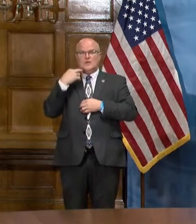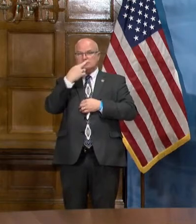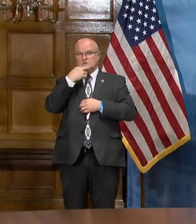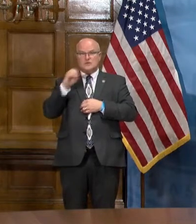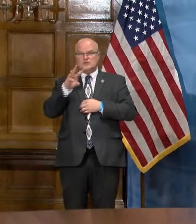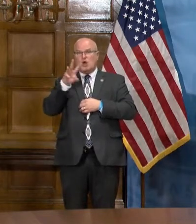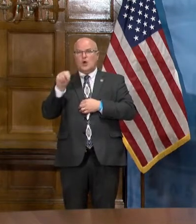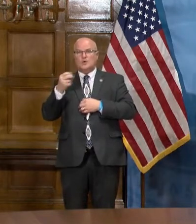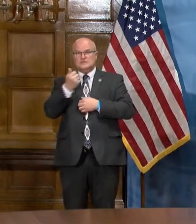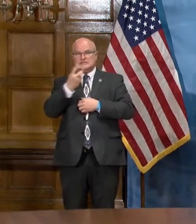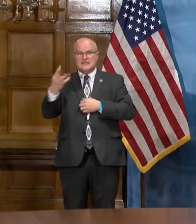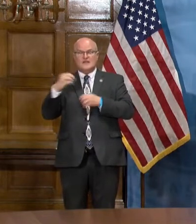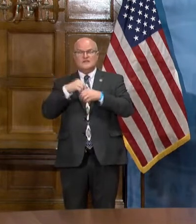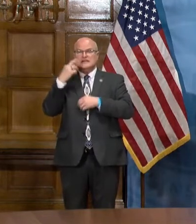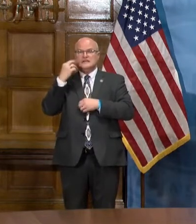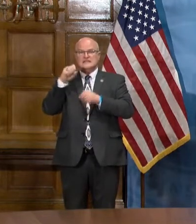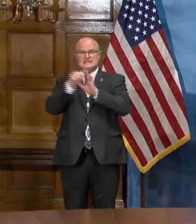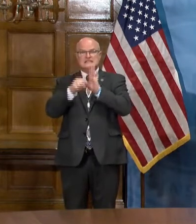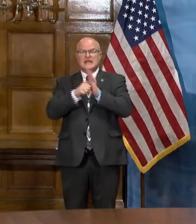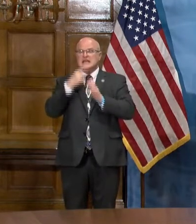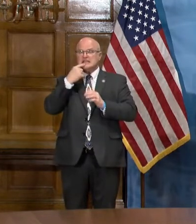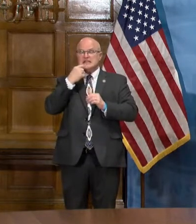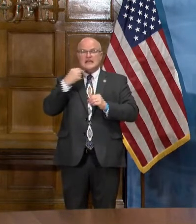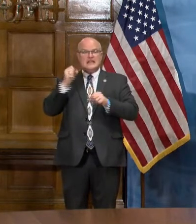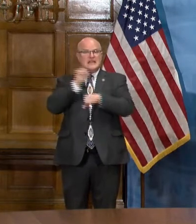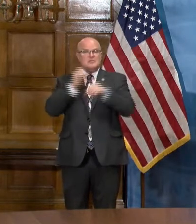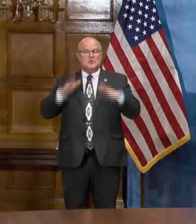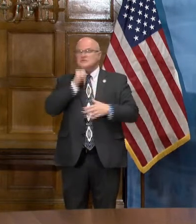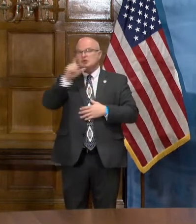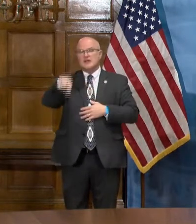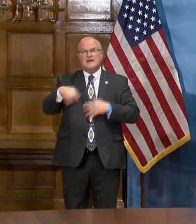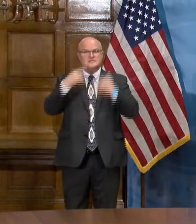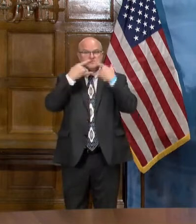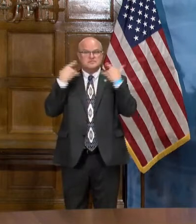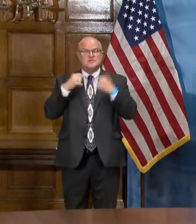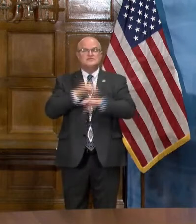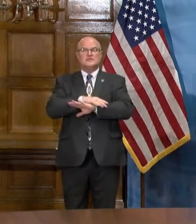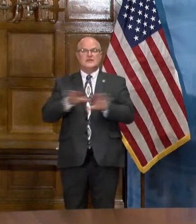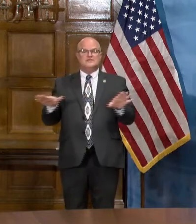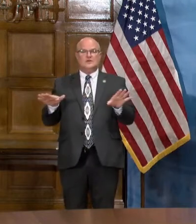restaurants in the state, told employees they don't have to do so, so they don't.